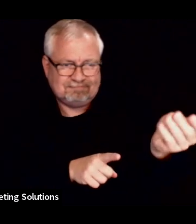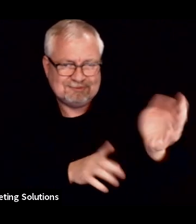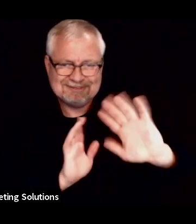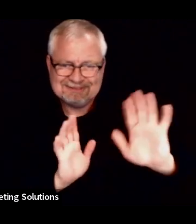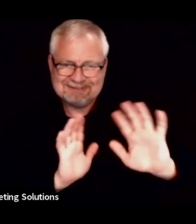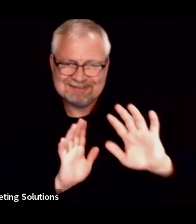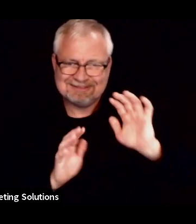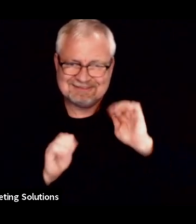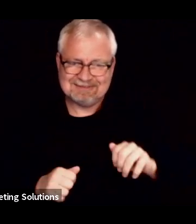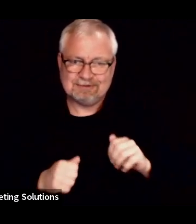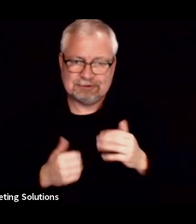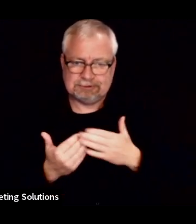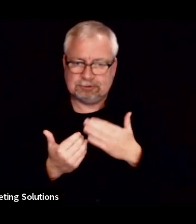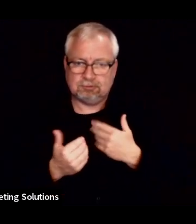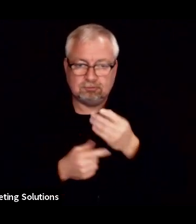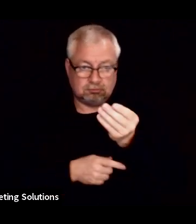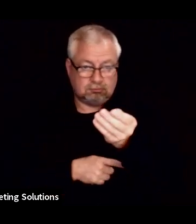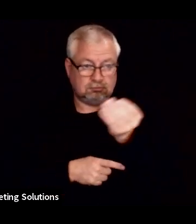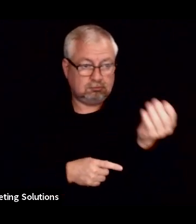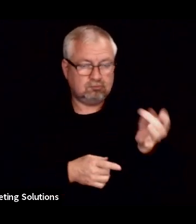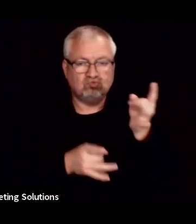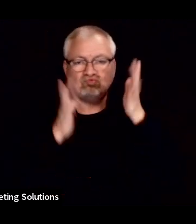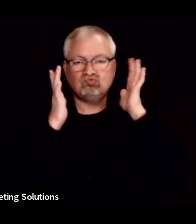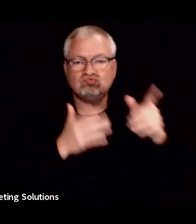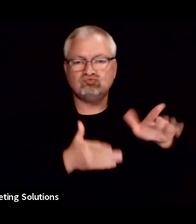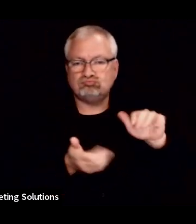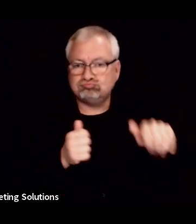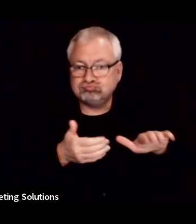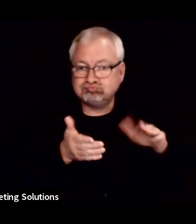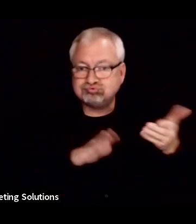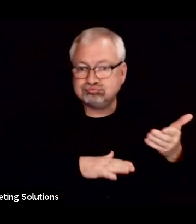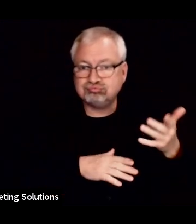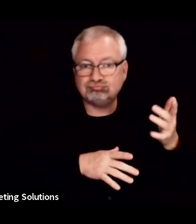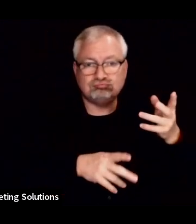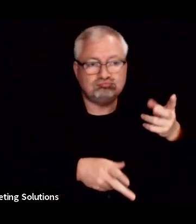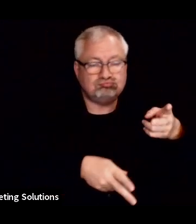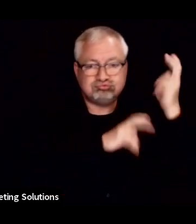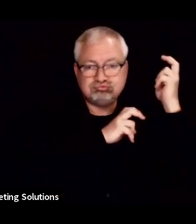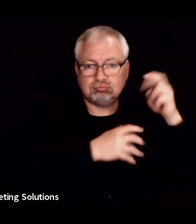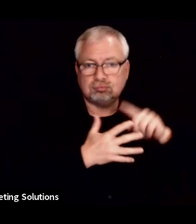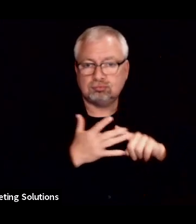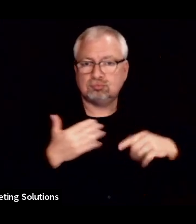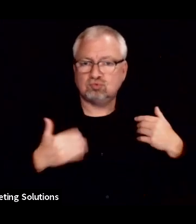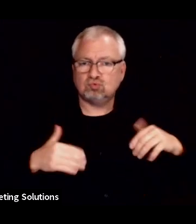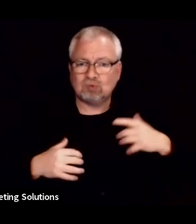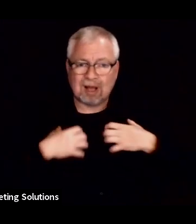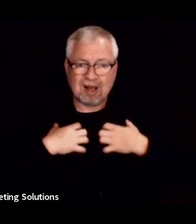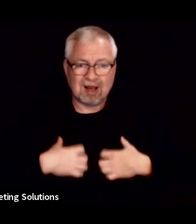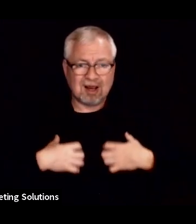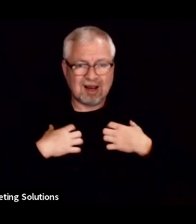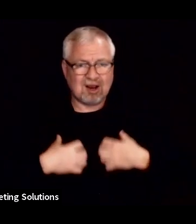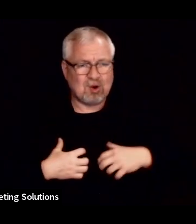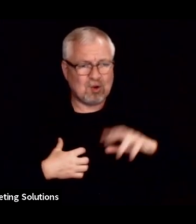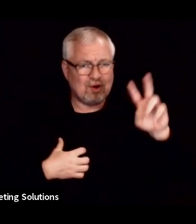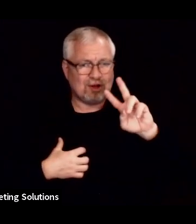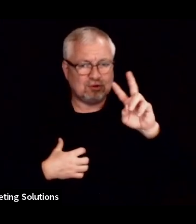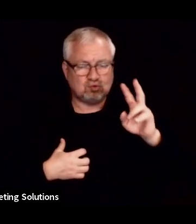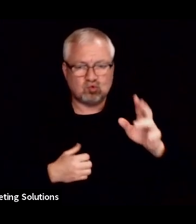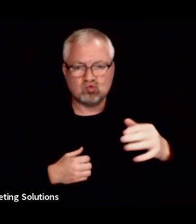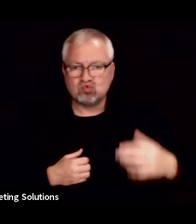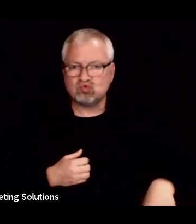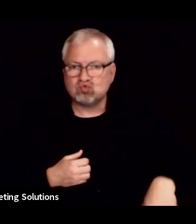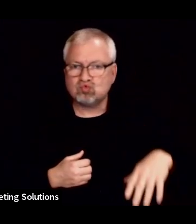virus in their upper respiratory tract before they develop symptoms. And they